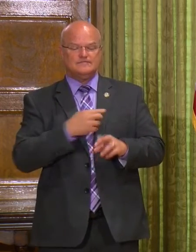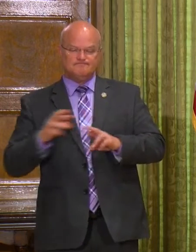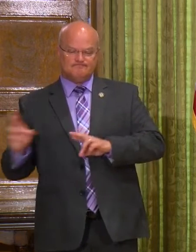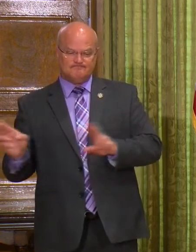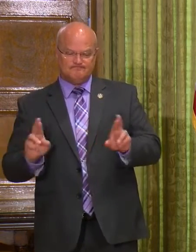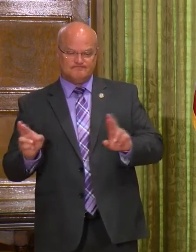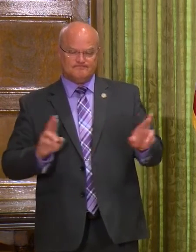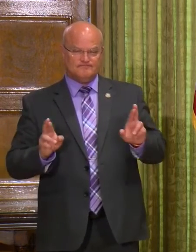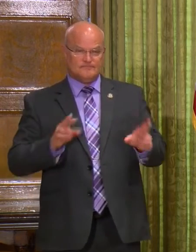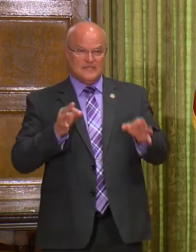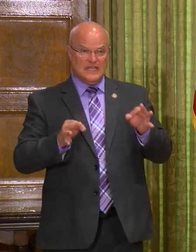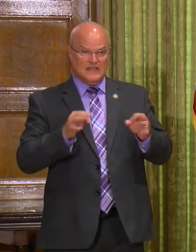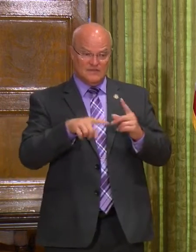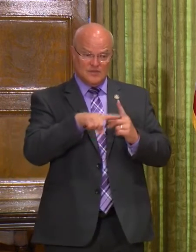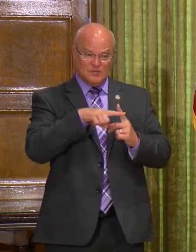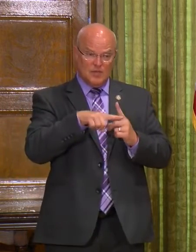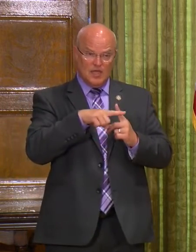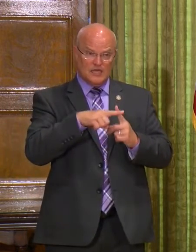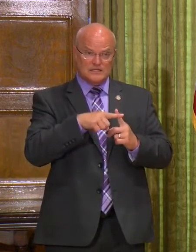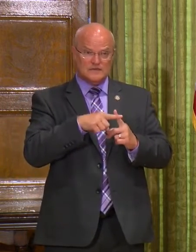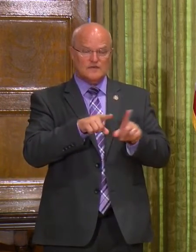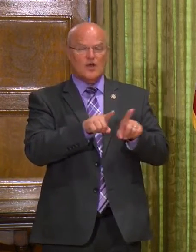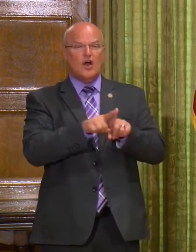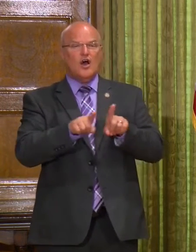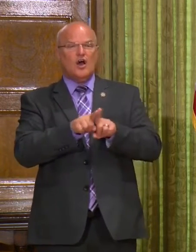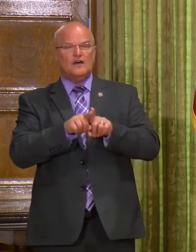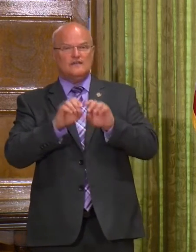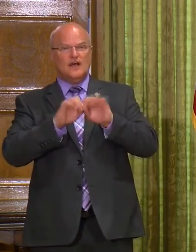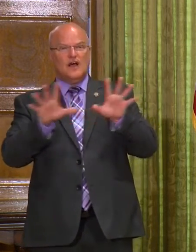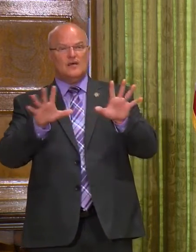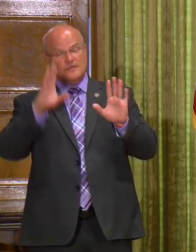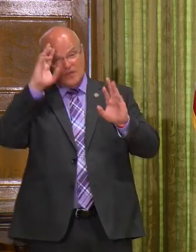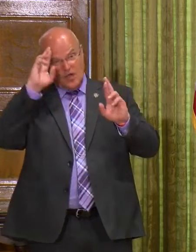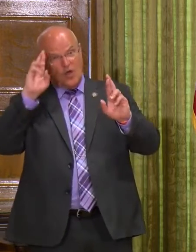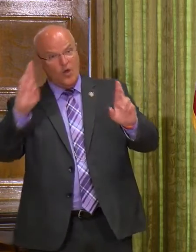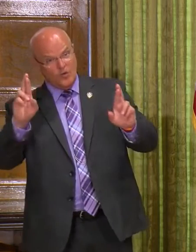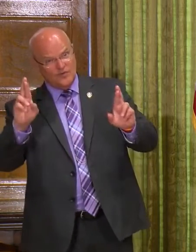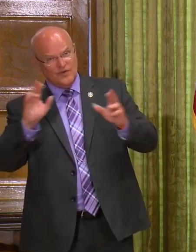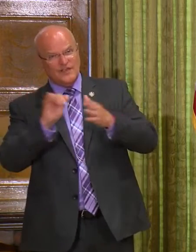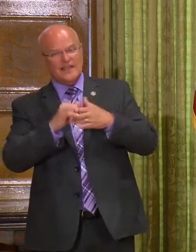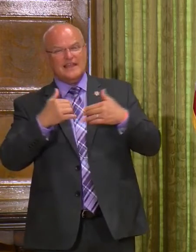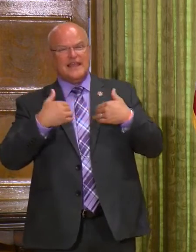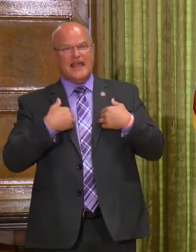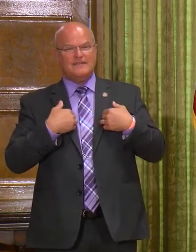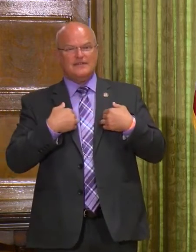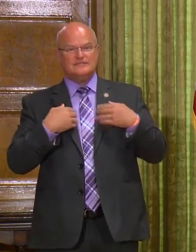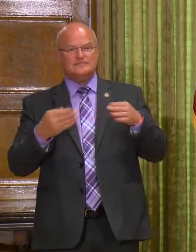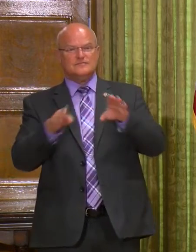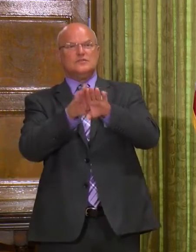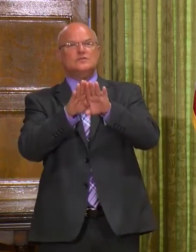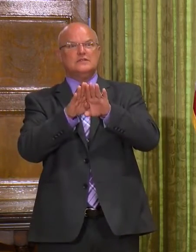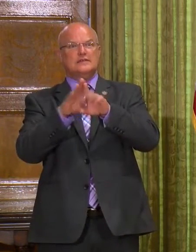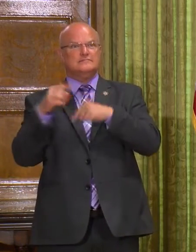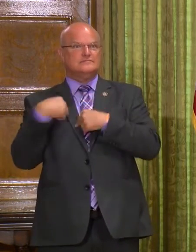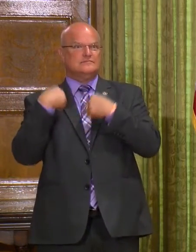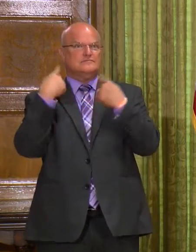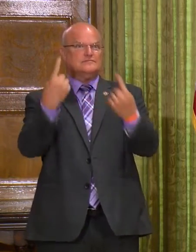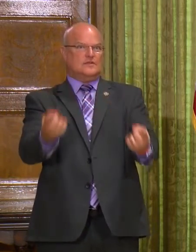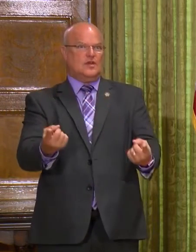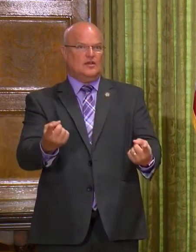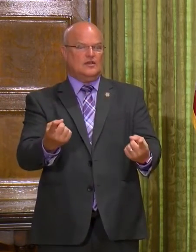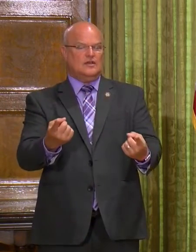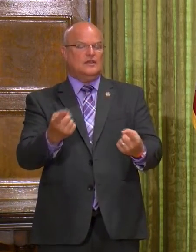preparing in case there are positives, we're also obviously going to be hopeful that having been shut down as long as we have for